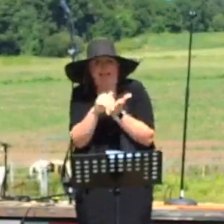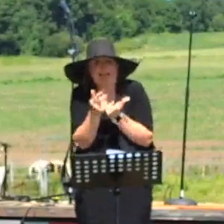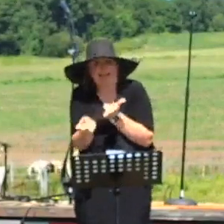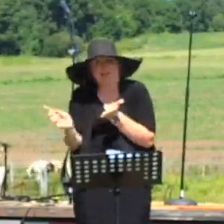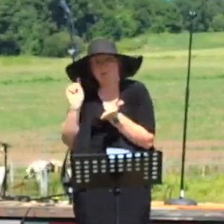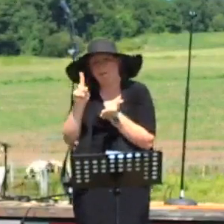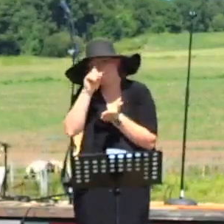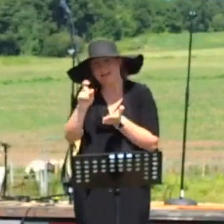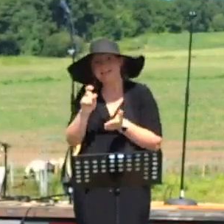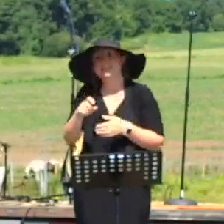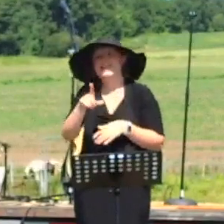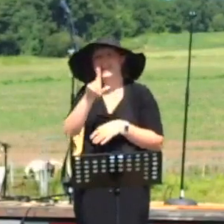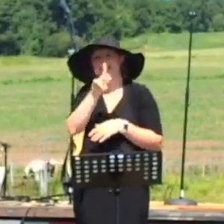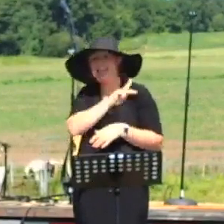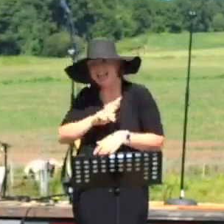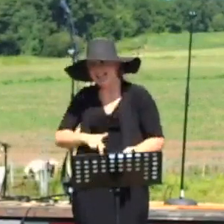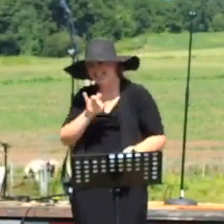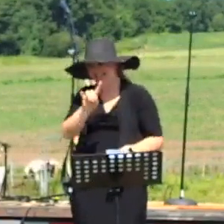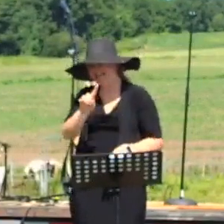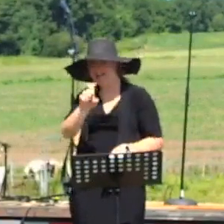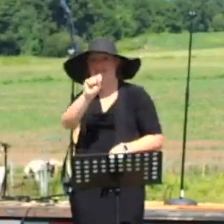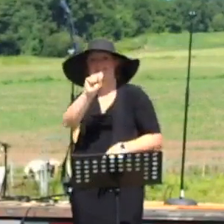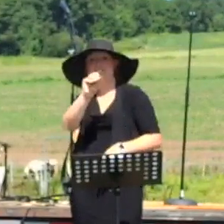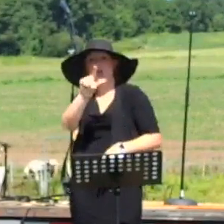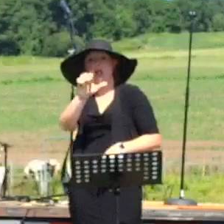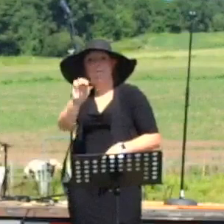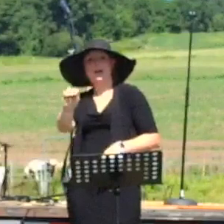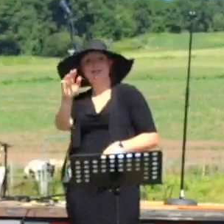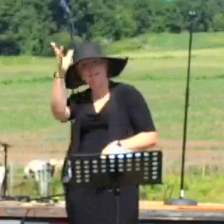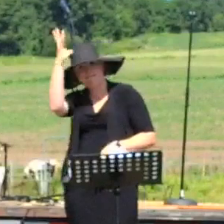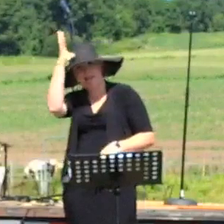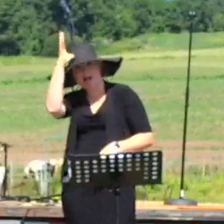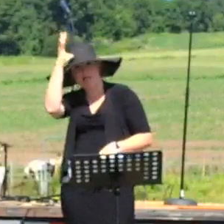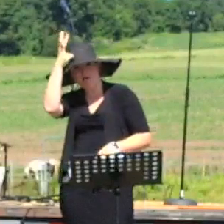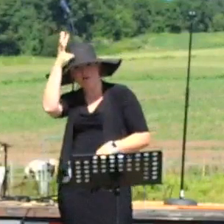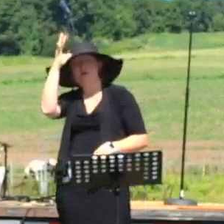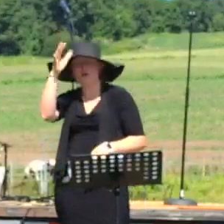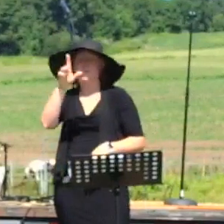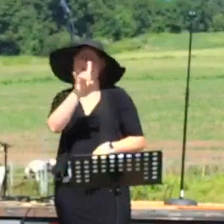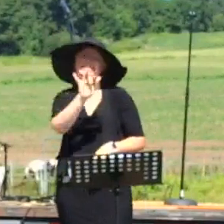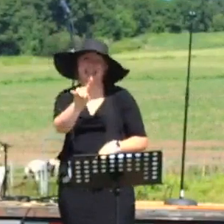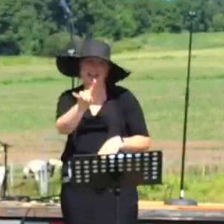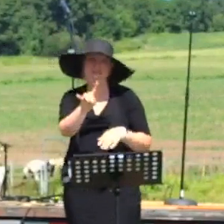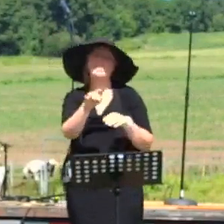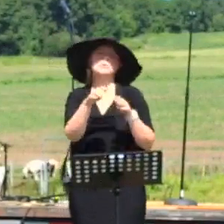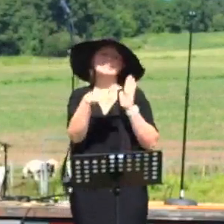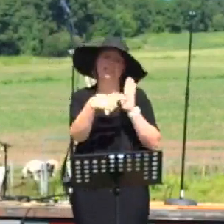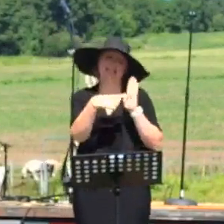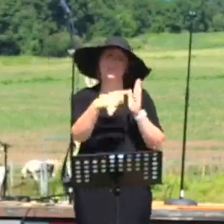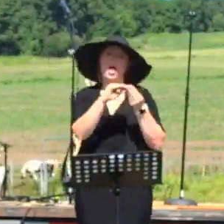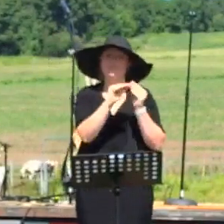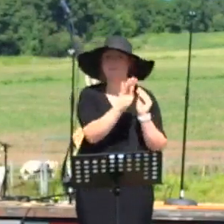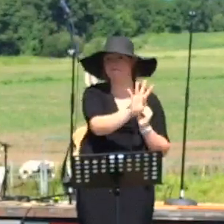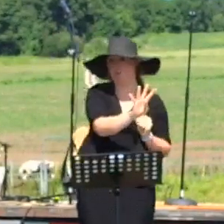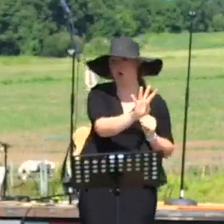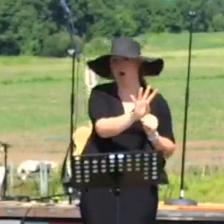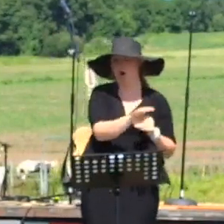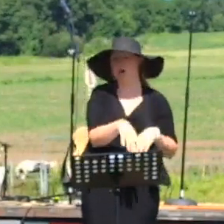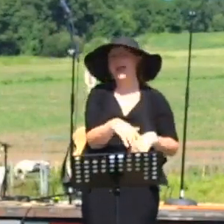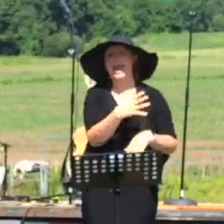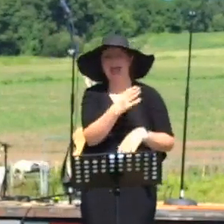example of our type 7. But David was our example of our type 4. And in fact, Solomon